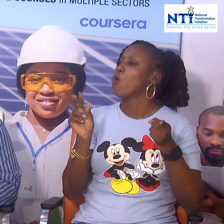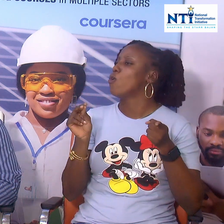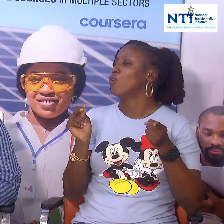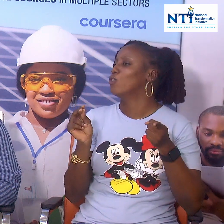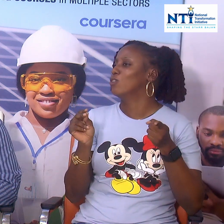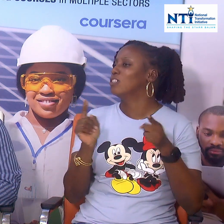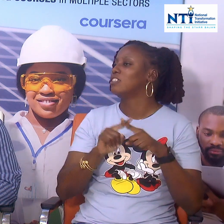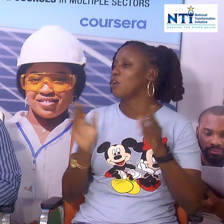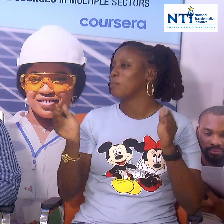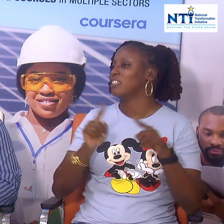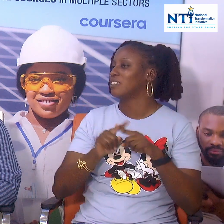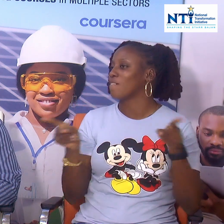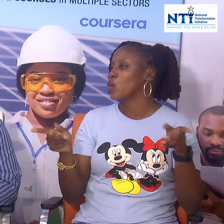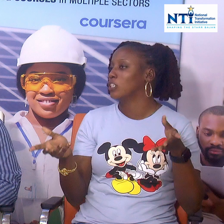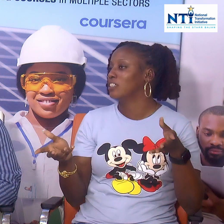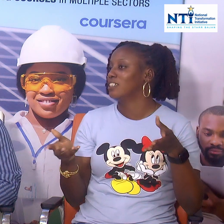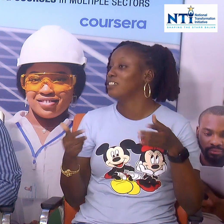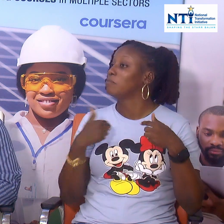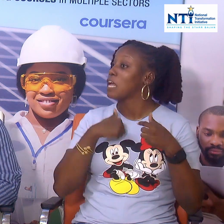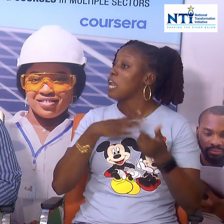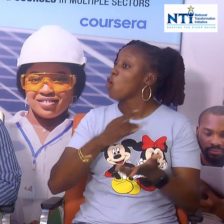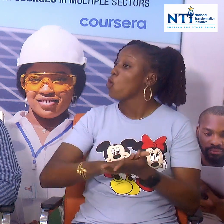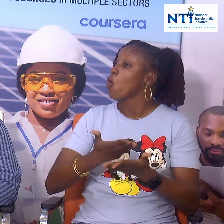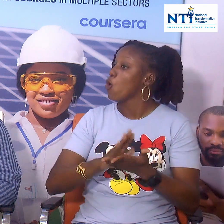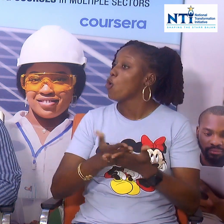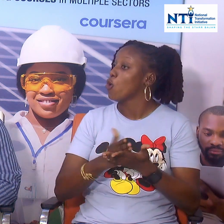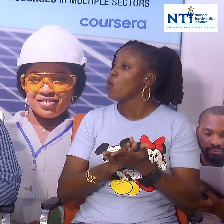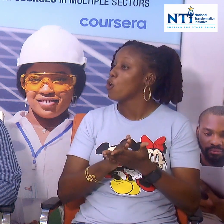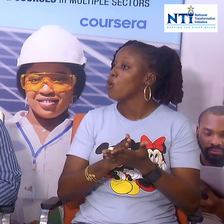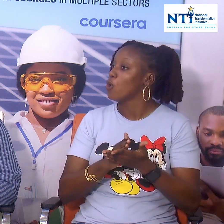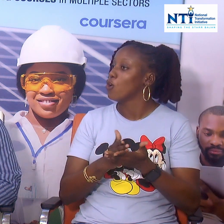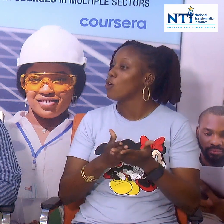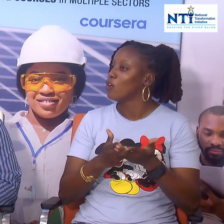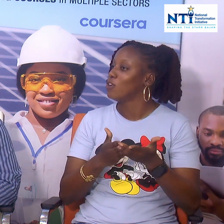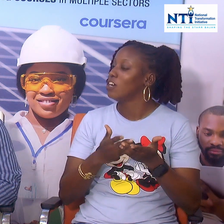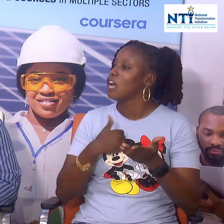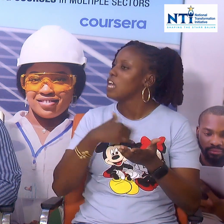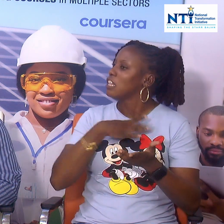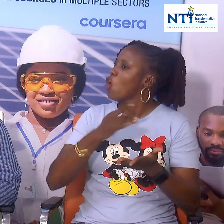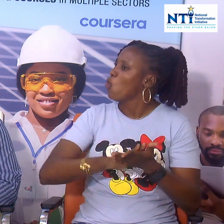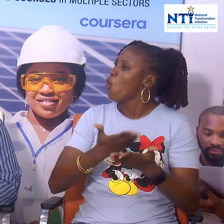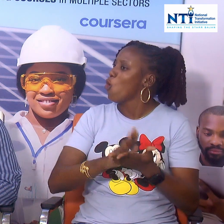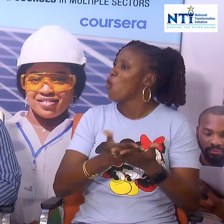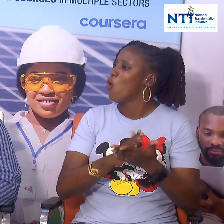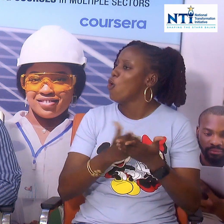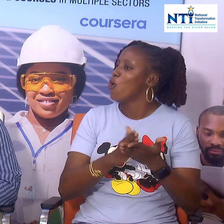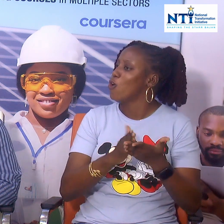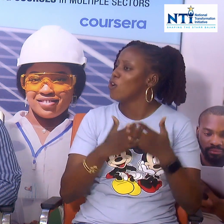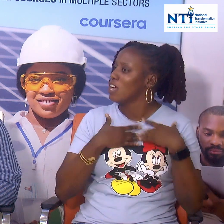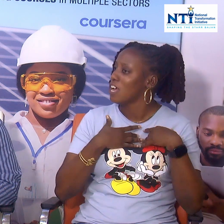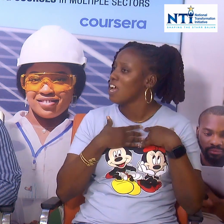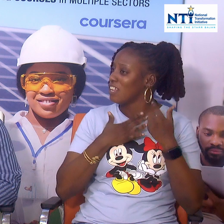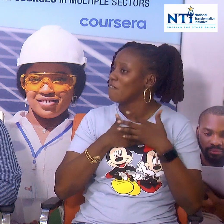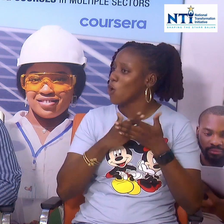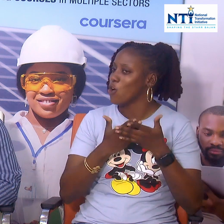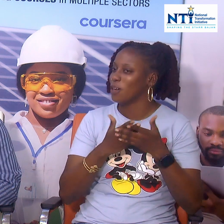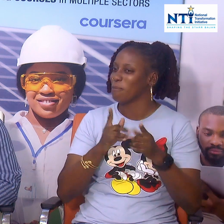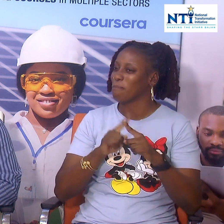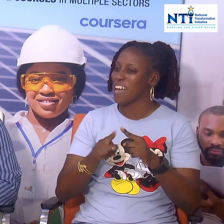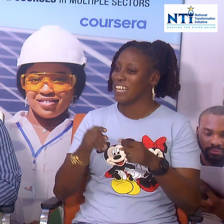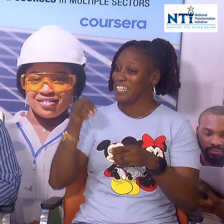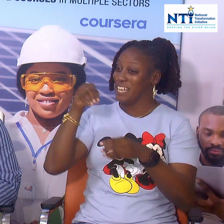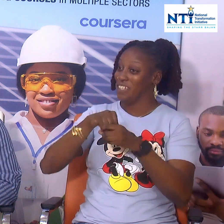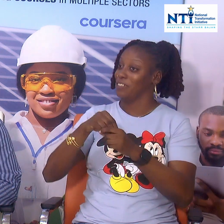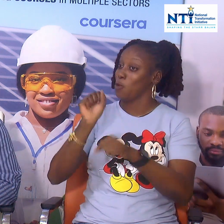kitchen. You know, it's not like my kitchen at home, you know, because I like cooking.